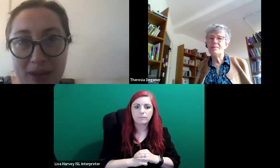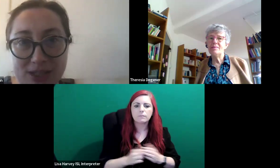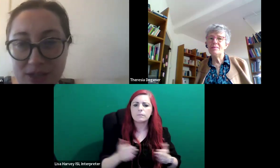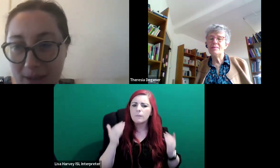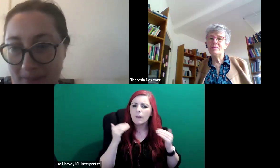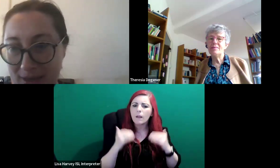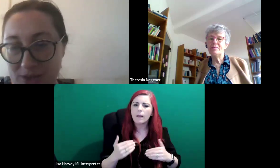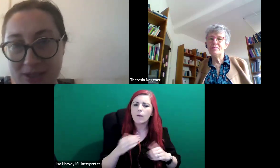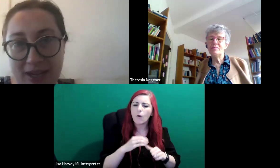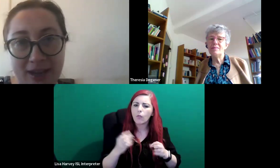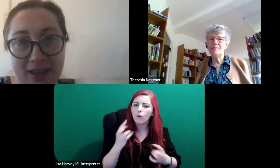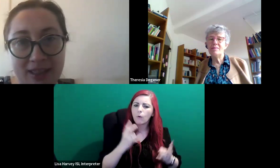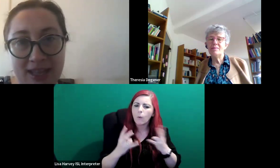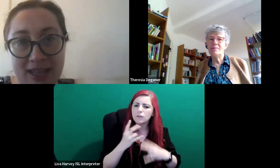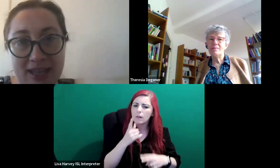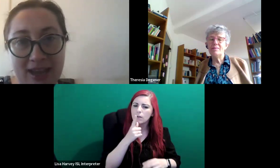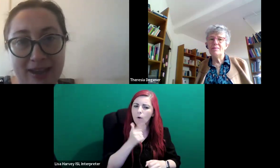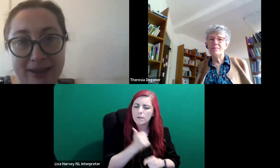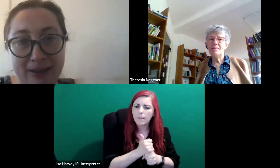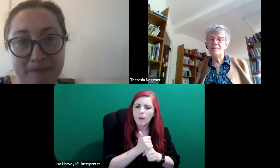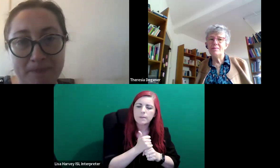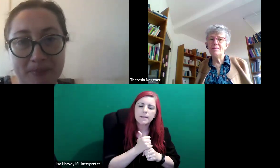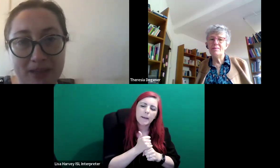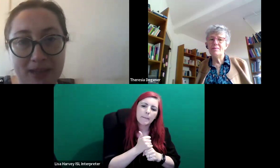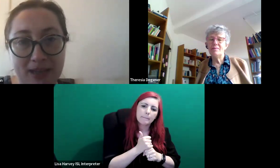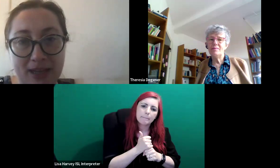We have a question about the